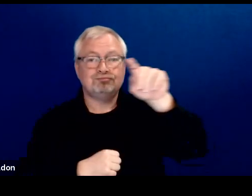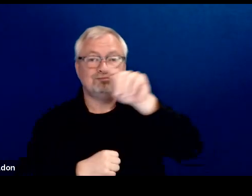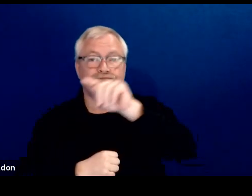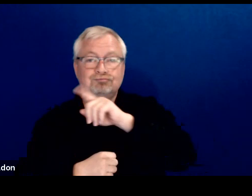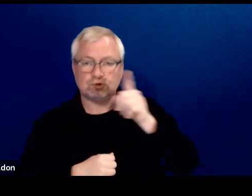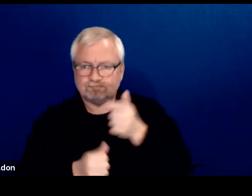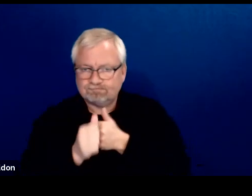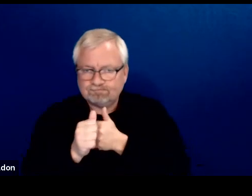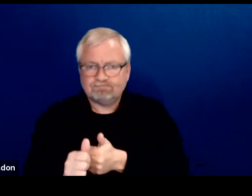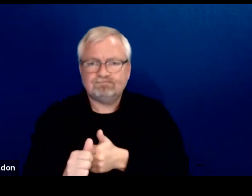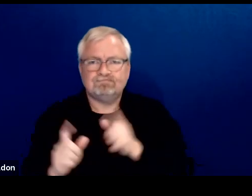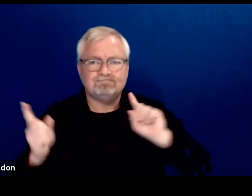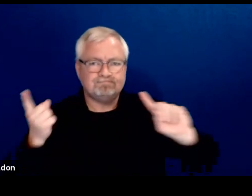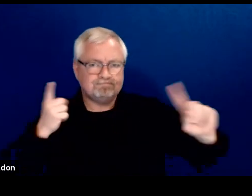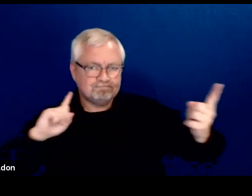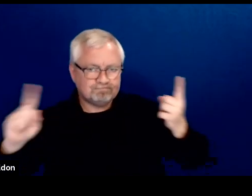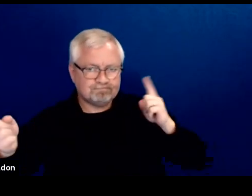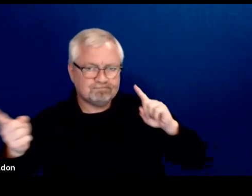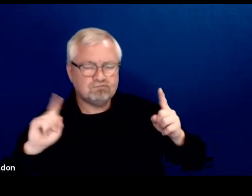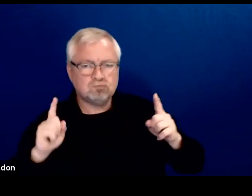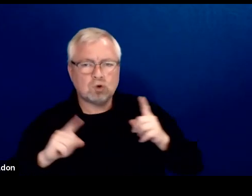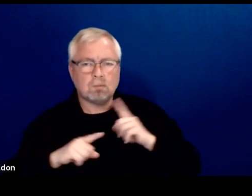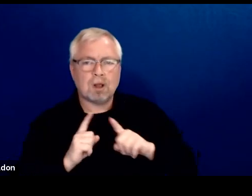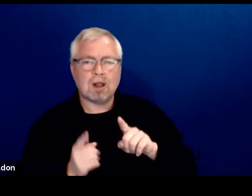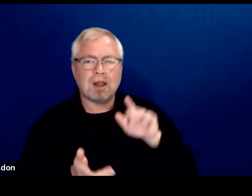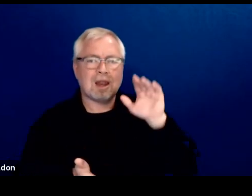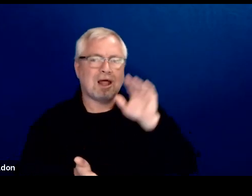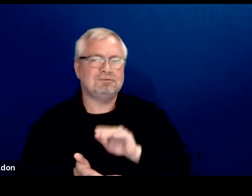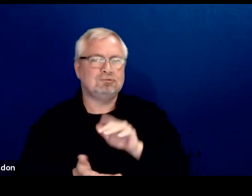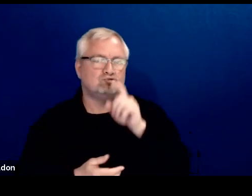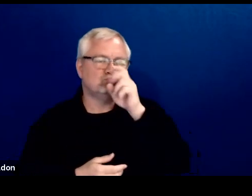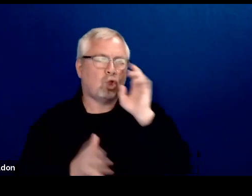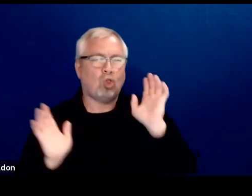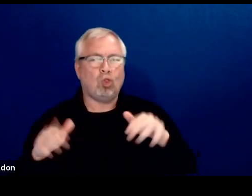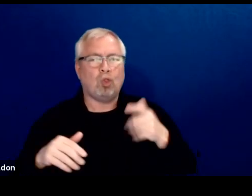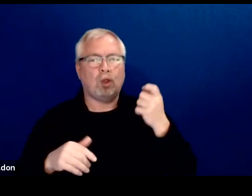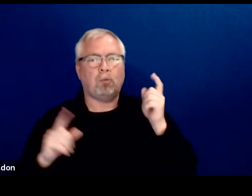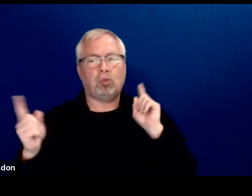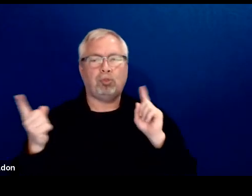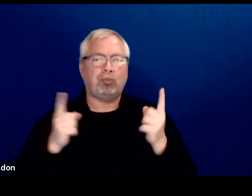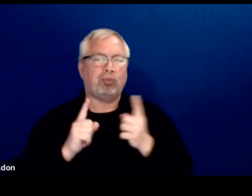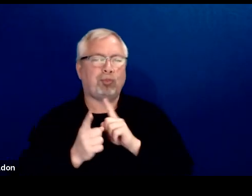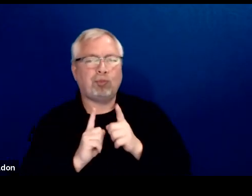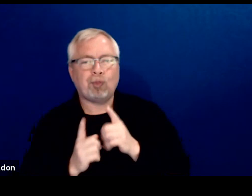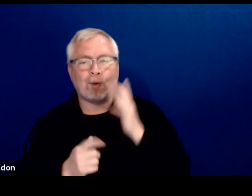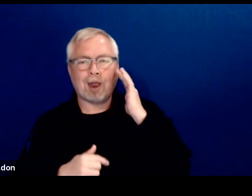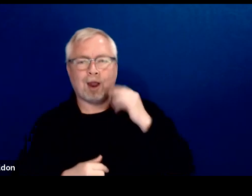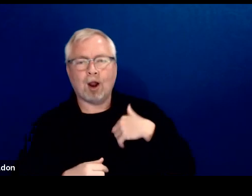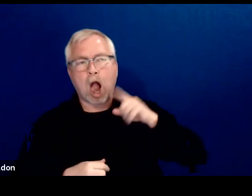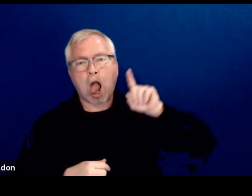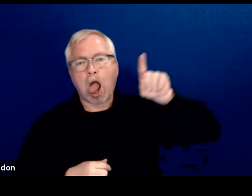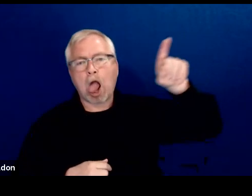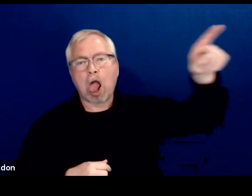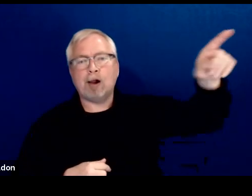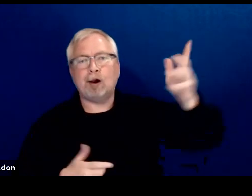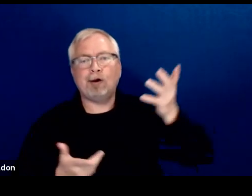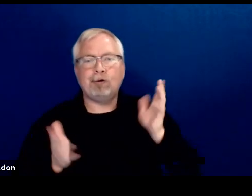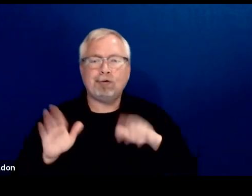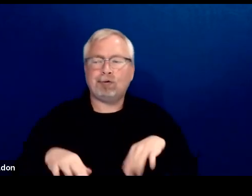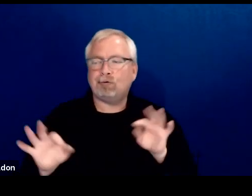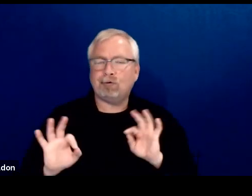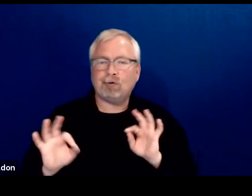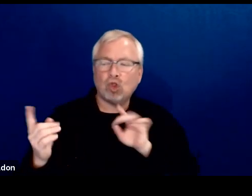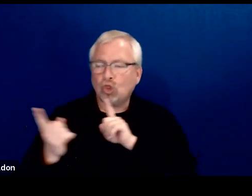rigor, perhaps lulled into a sense of security, a false sense of security, I would say, by the fact that most of the cases so far are in the